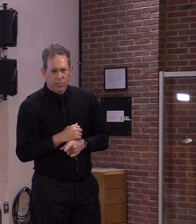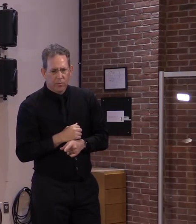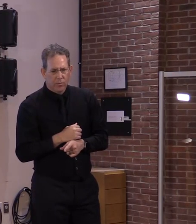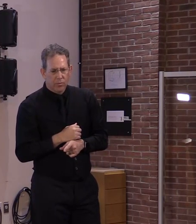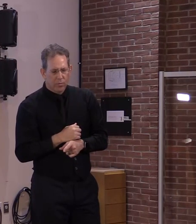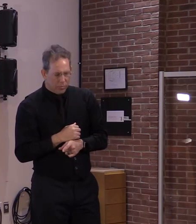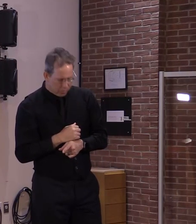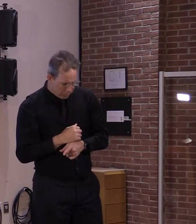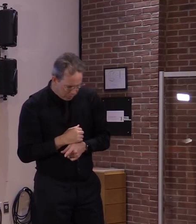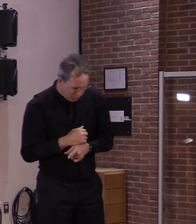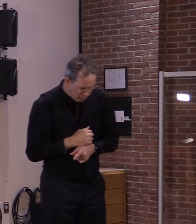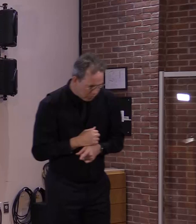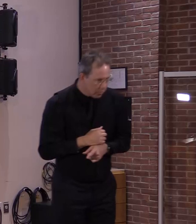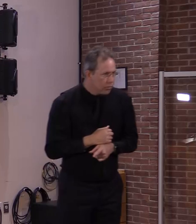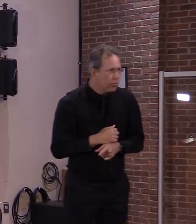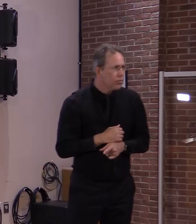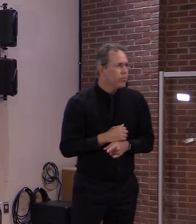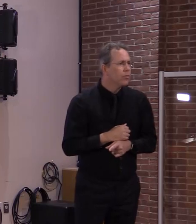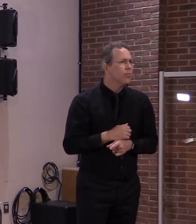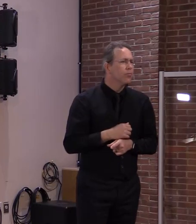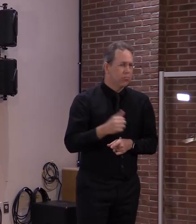Hi, can you hear me?